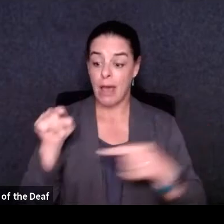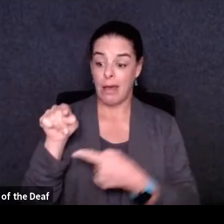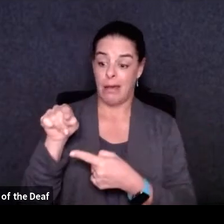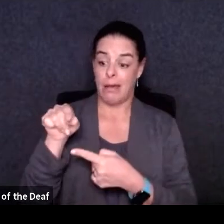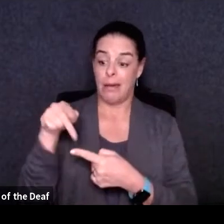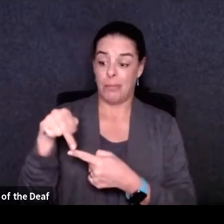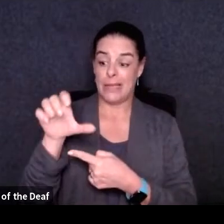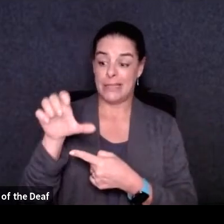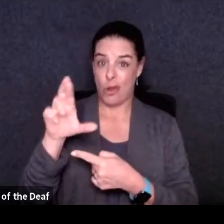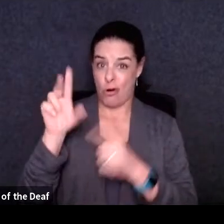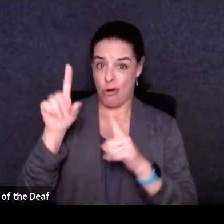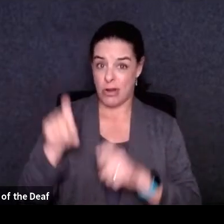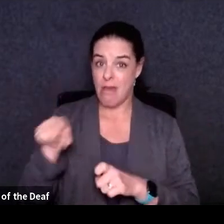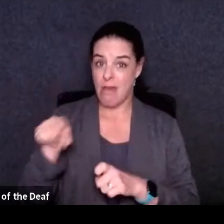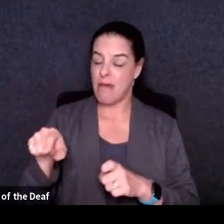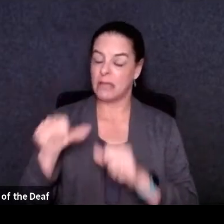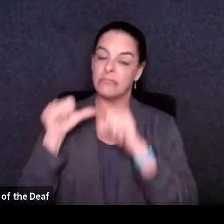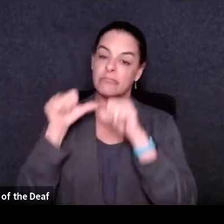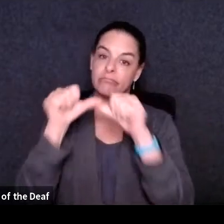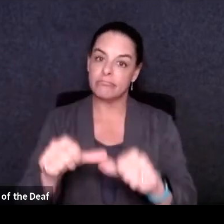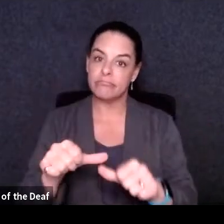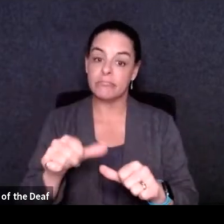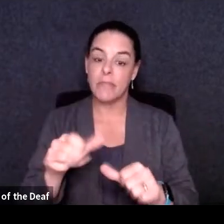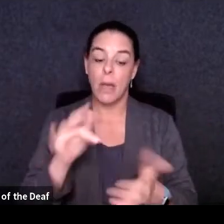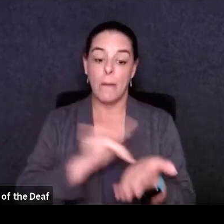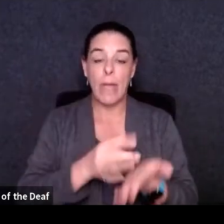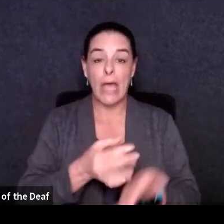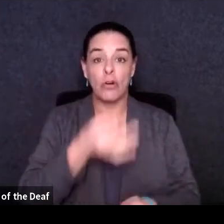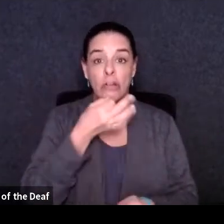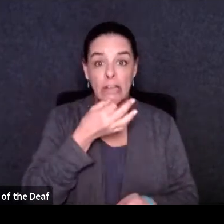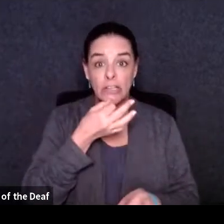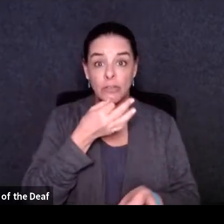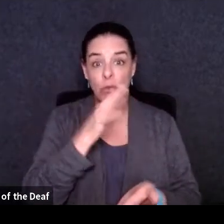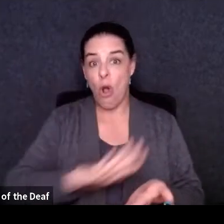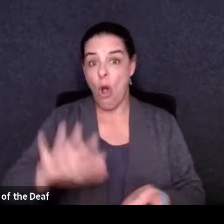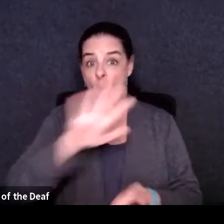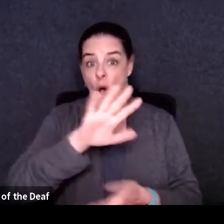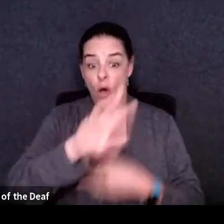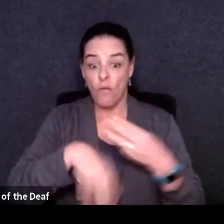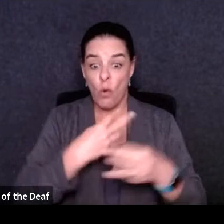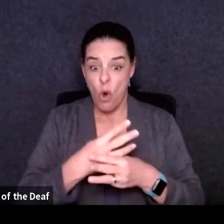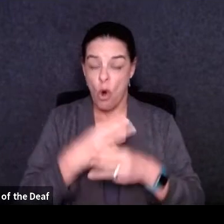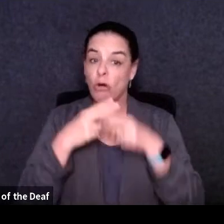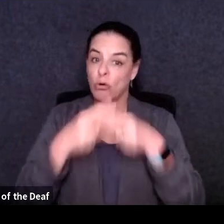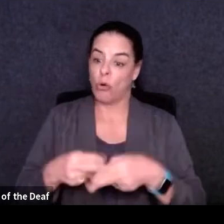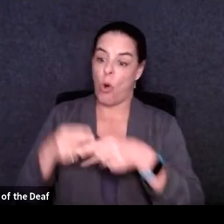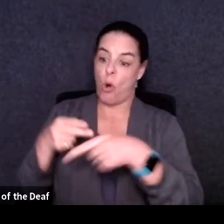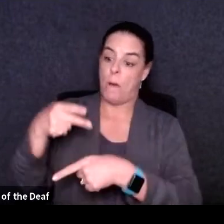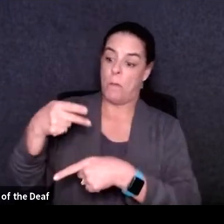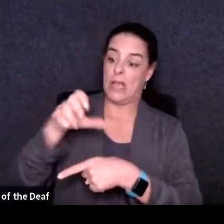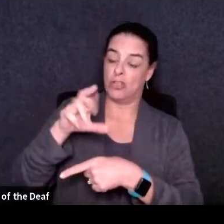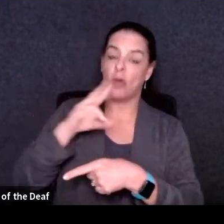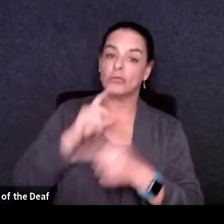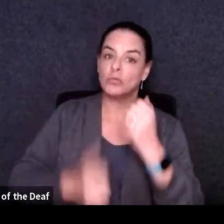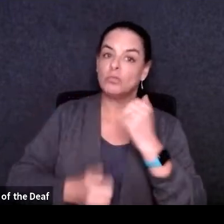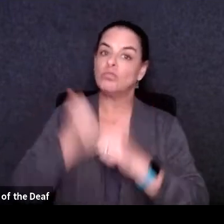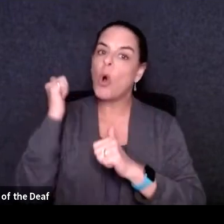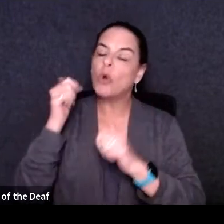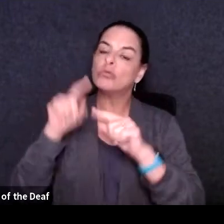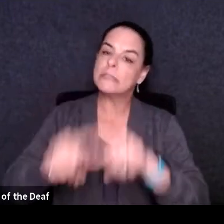test continues to be touted by medical experts across the world as the most reliable test on the market for